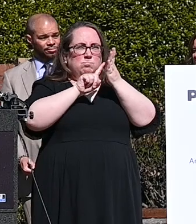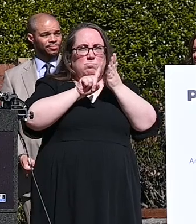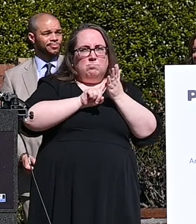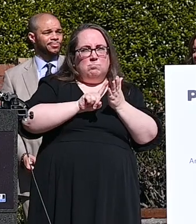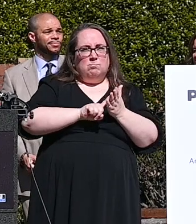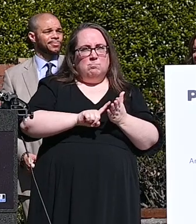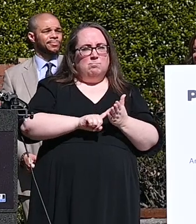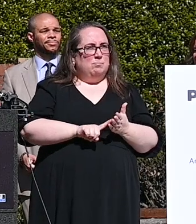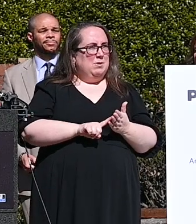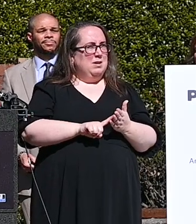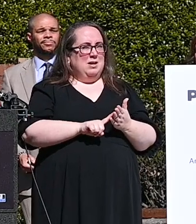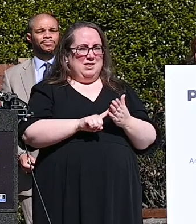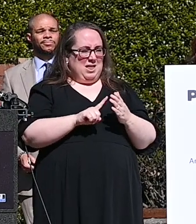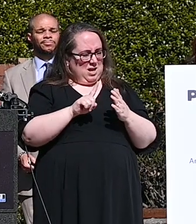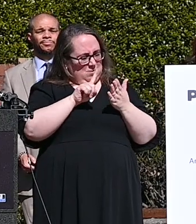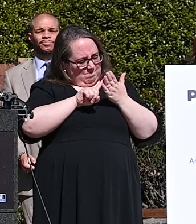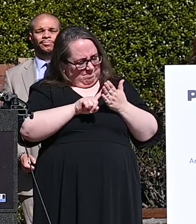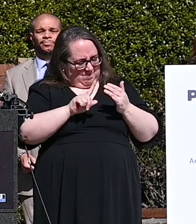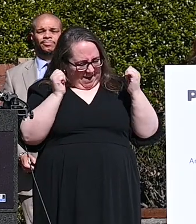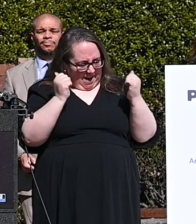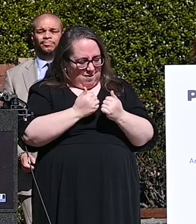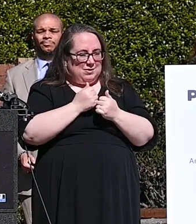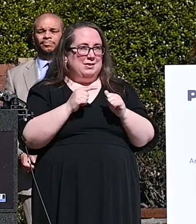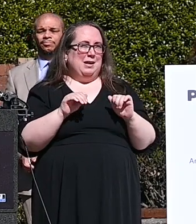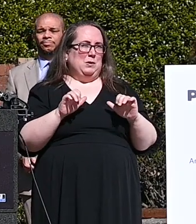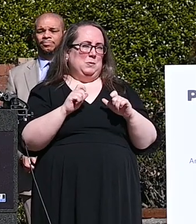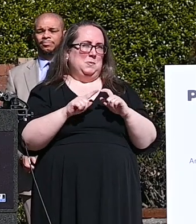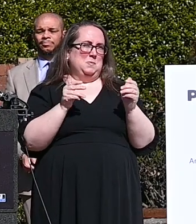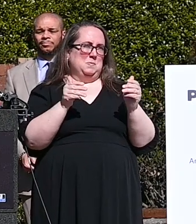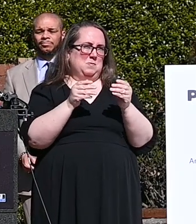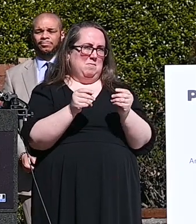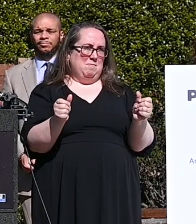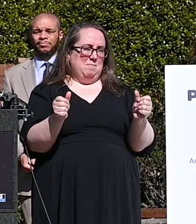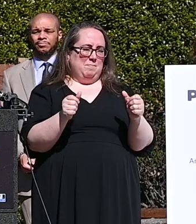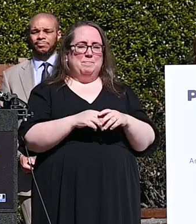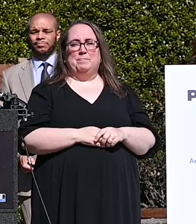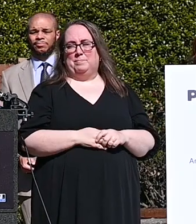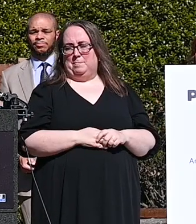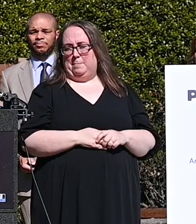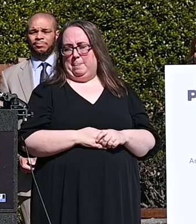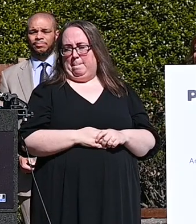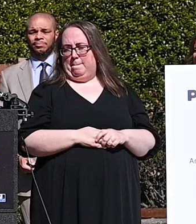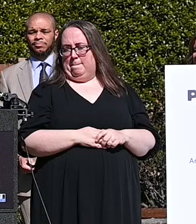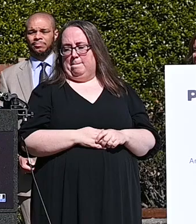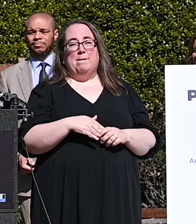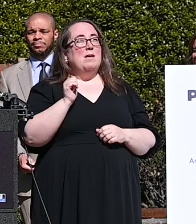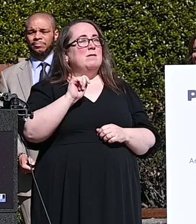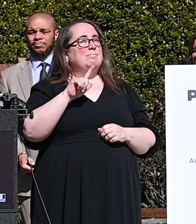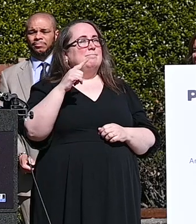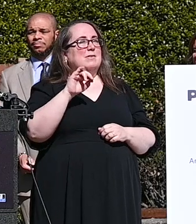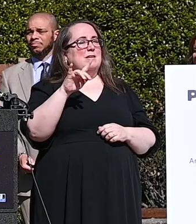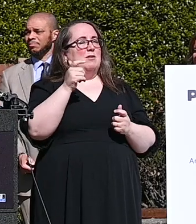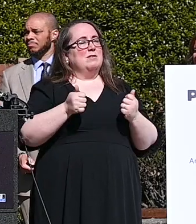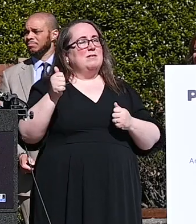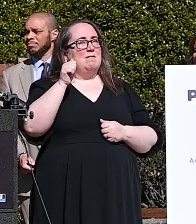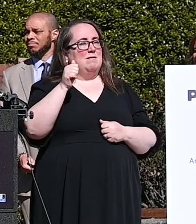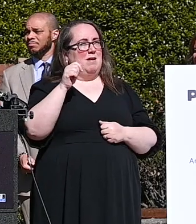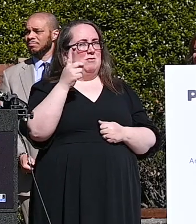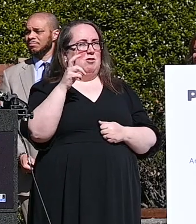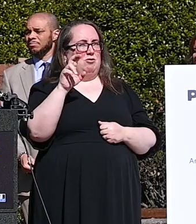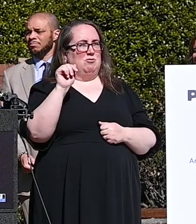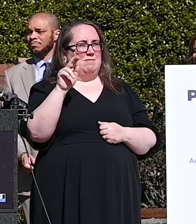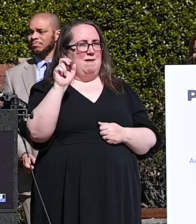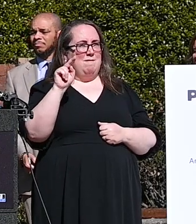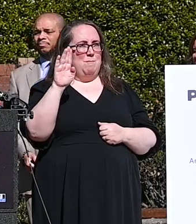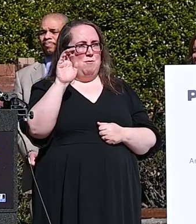and they don't rest until they've done everything that they can do to solve them. I want to now turn it over to our county executive, Dr. Calvin